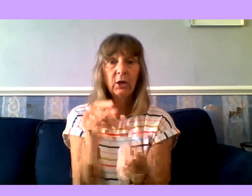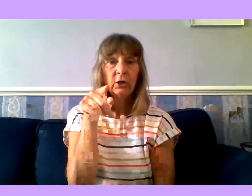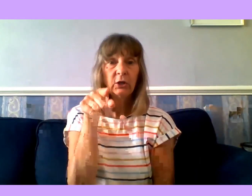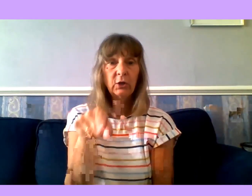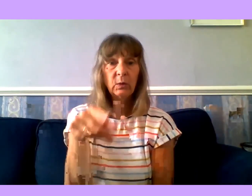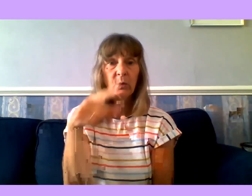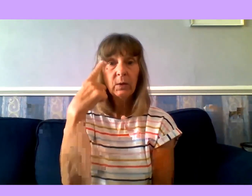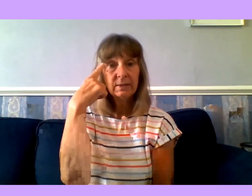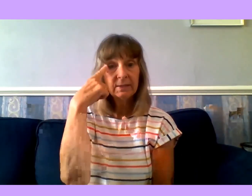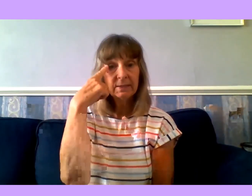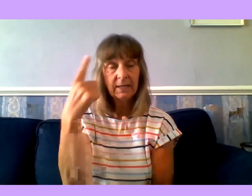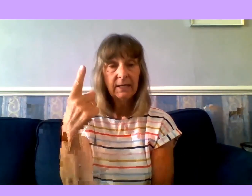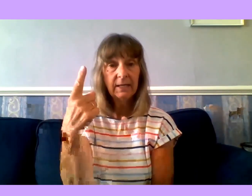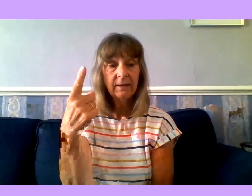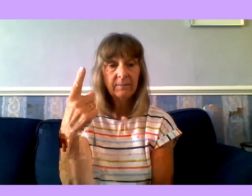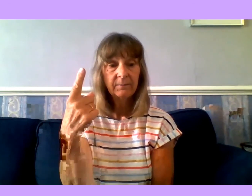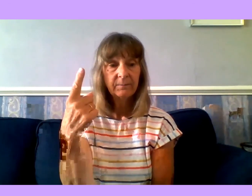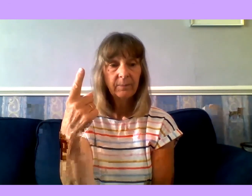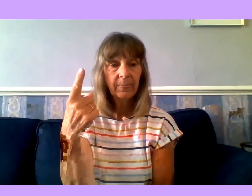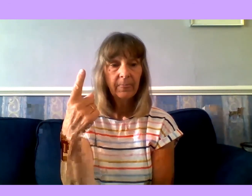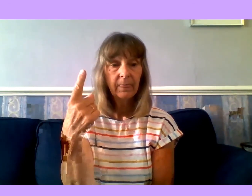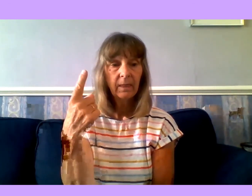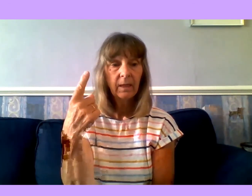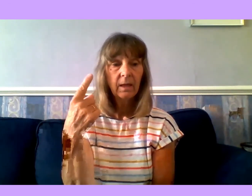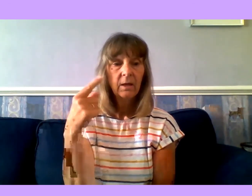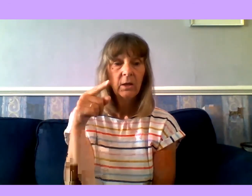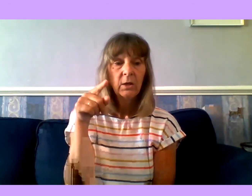everything you see.